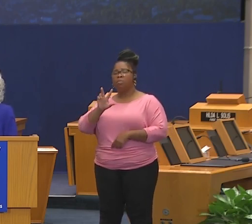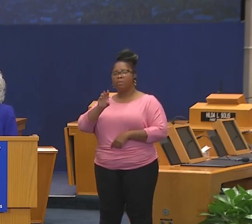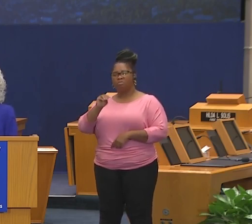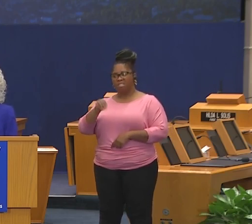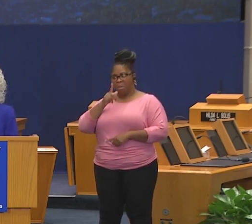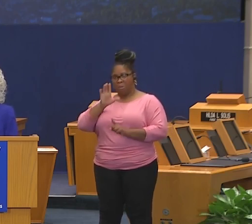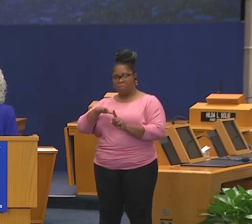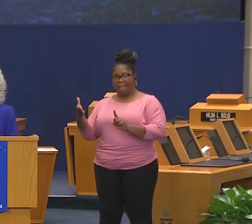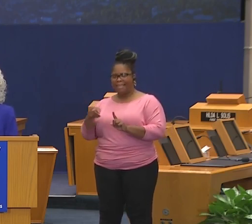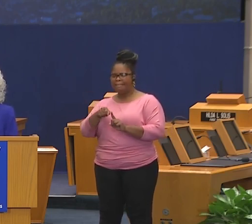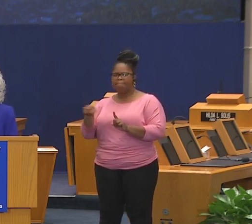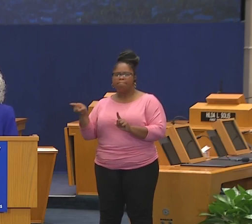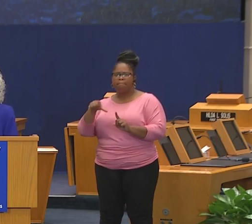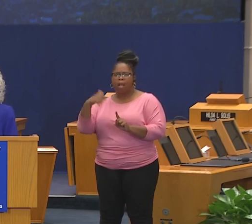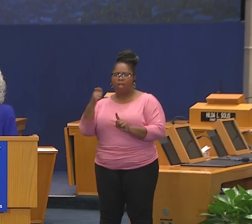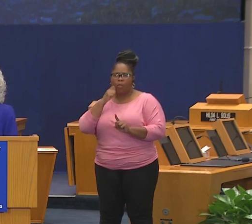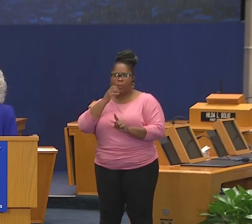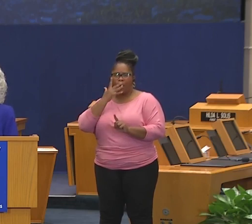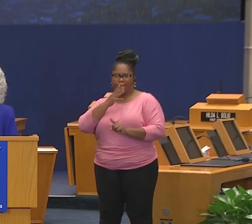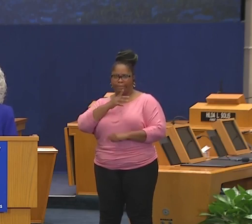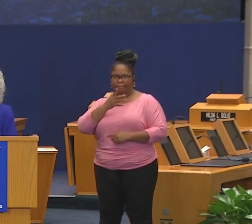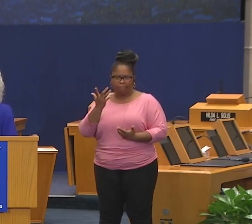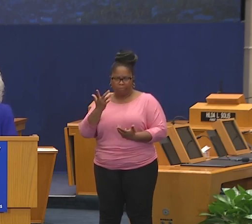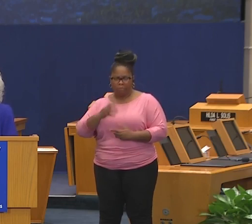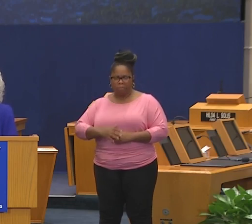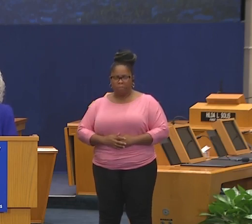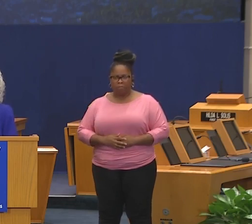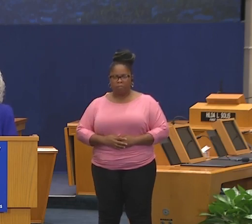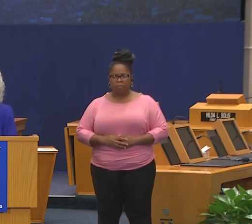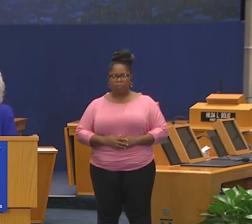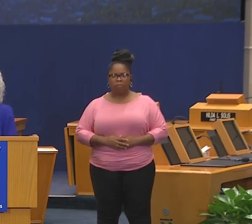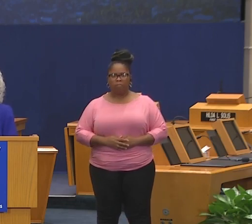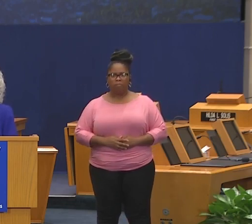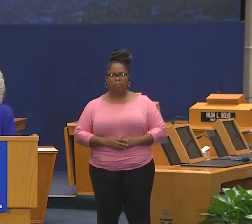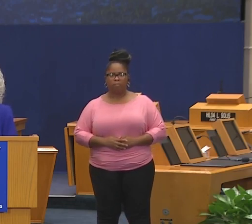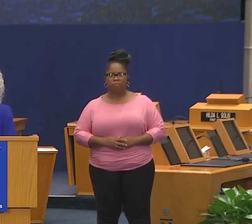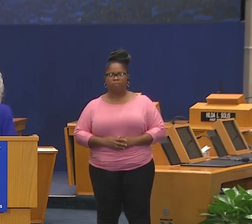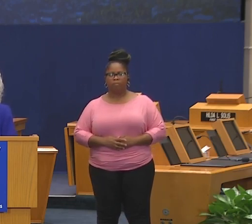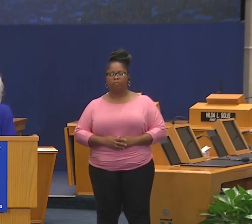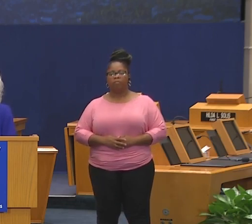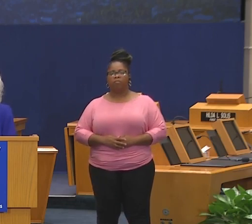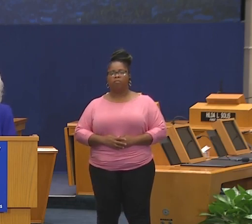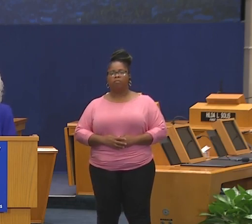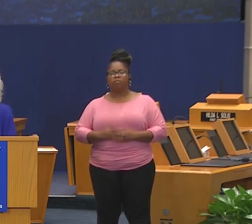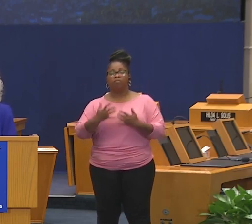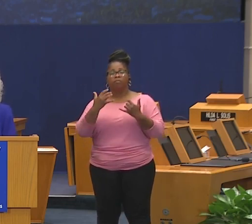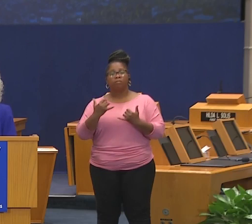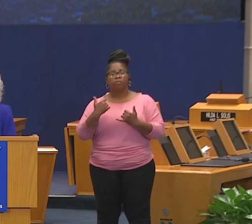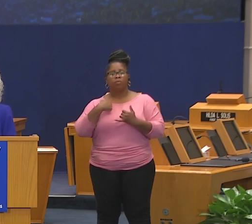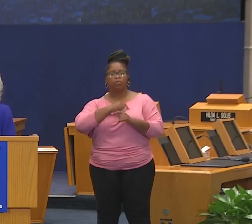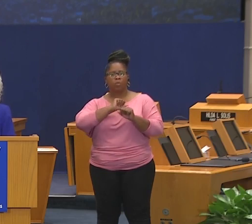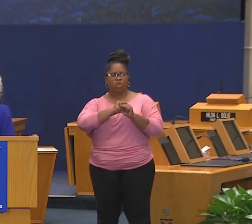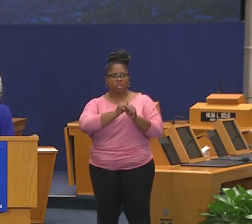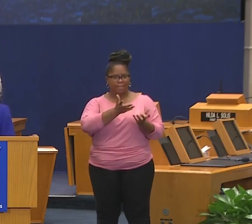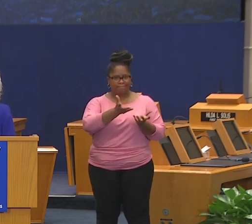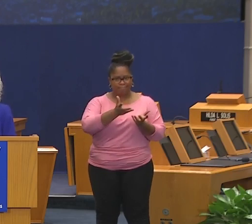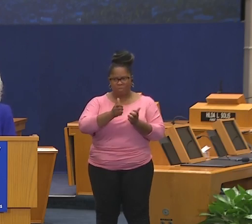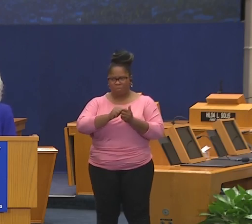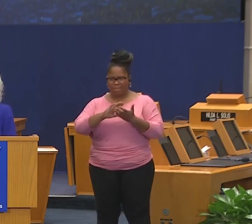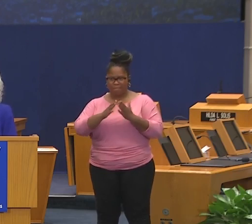passed identified with another race and/or ethnicity. We are working with our community partners to respond